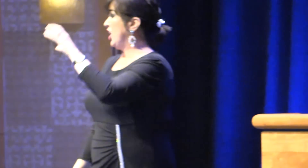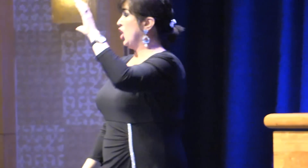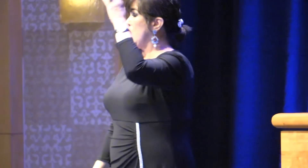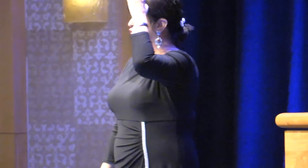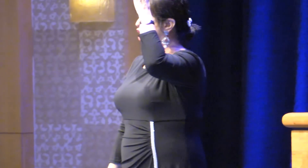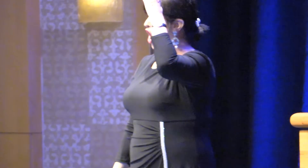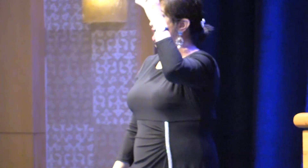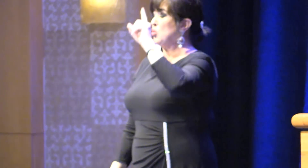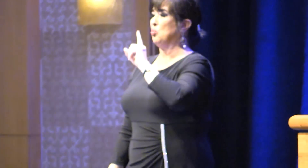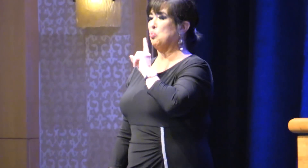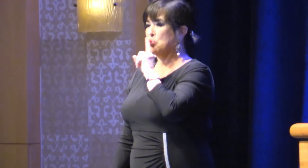And